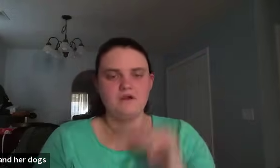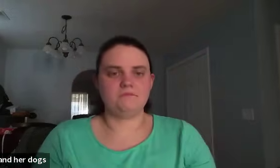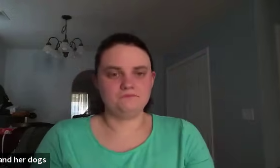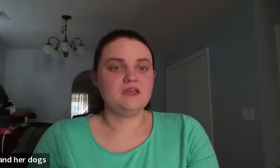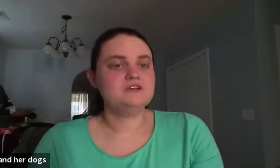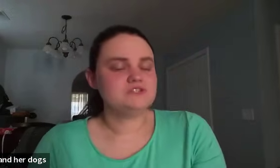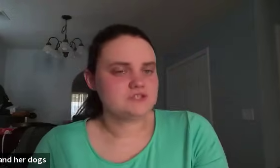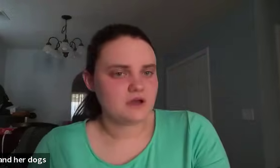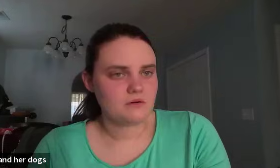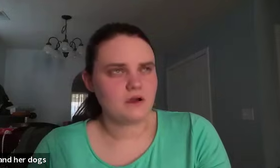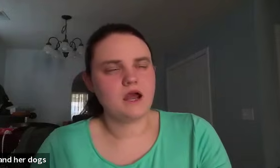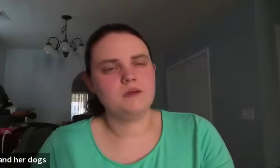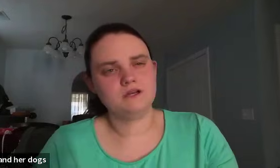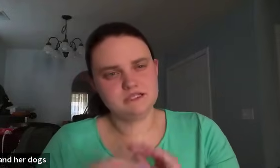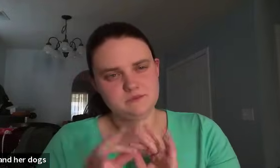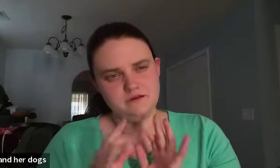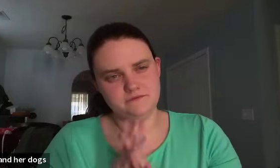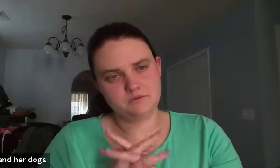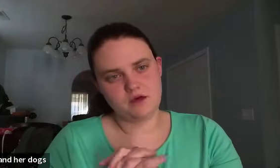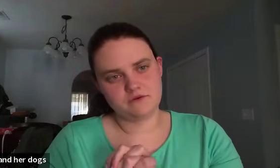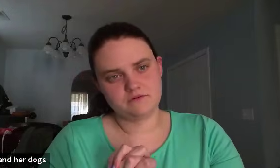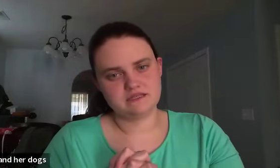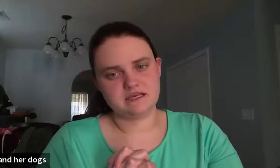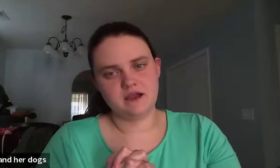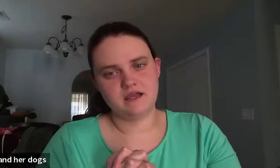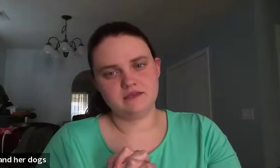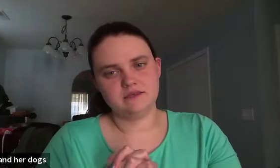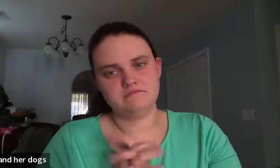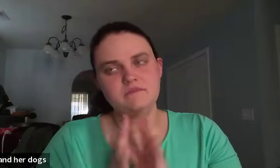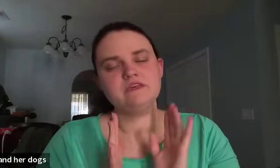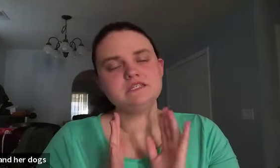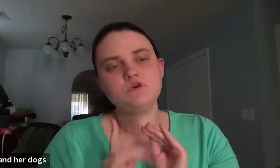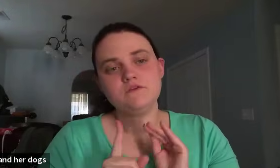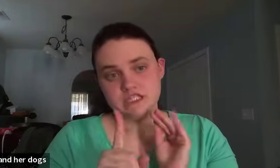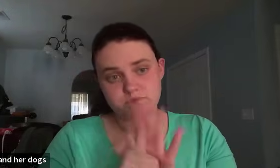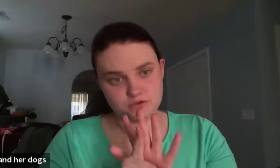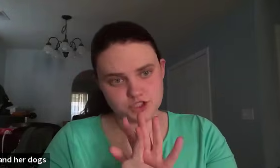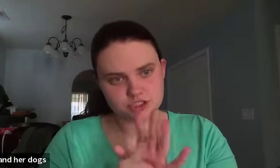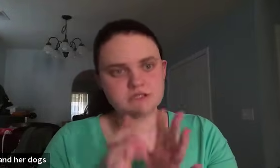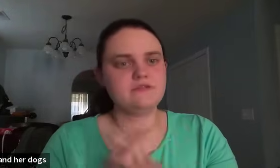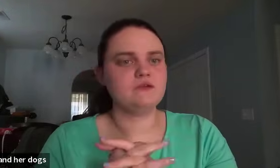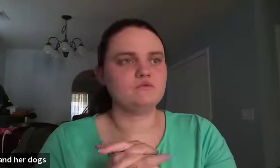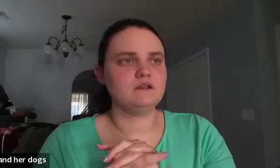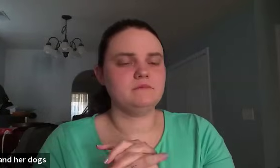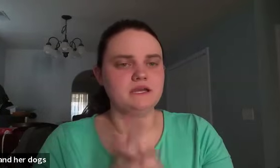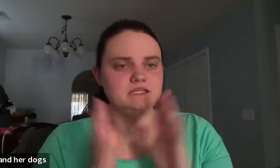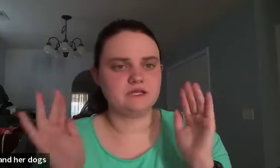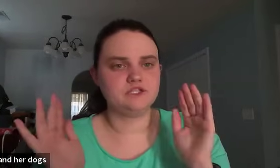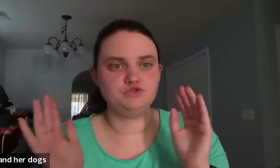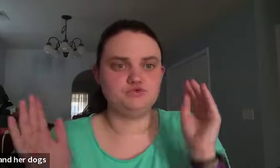Okay, so I'm going to explain a few other things that kind of, this is more of exposure than really my expecting you to